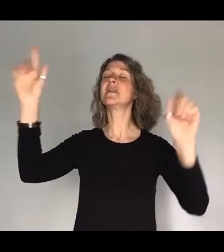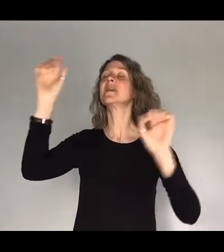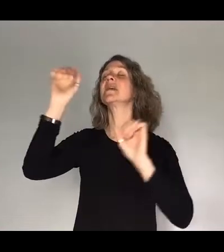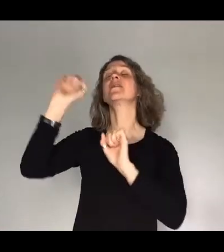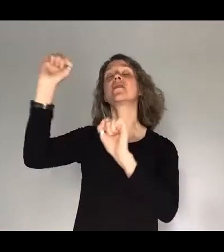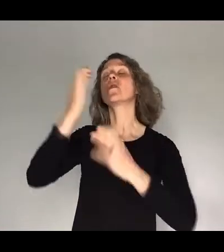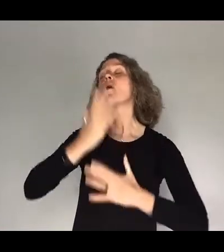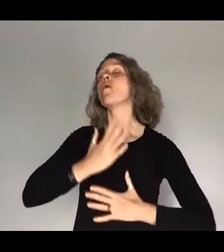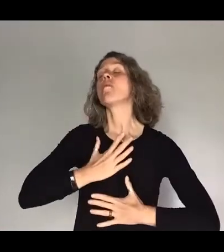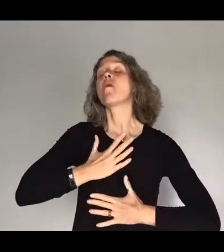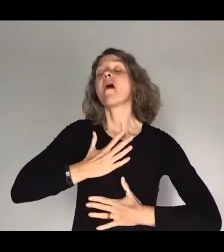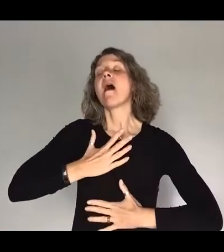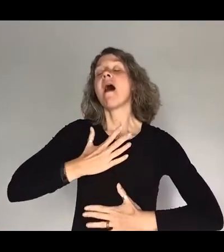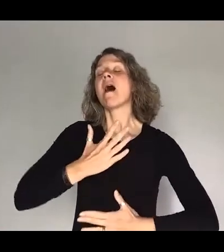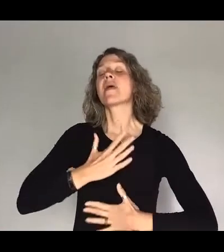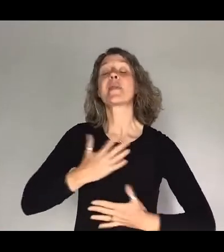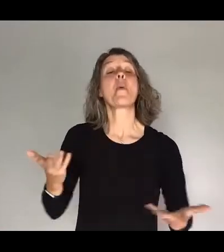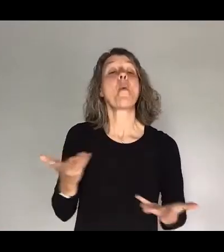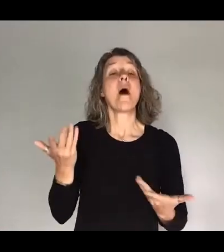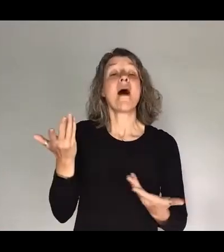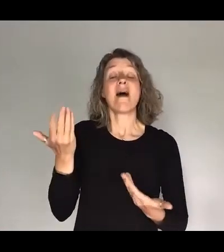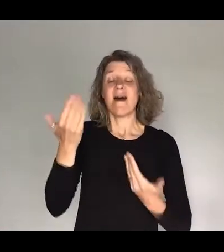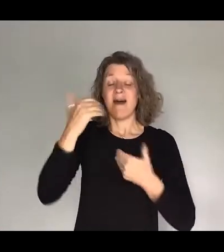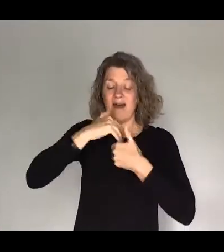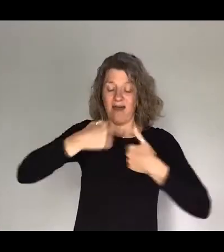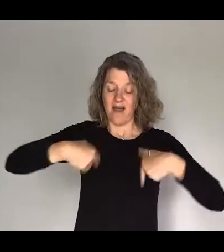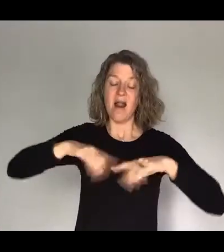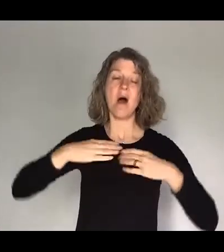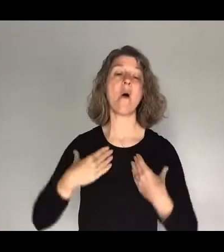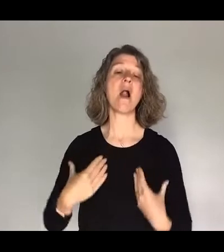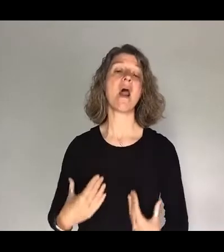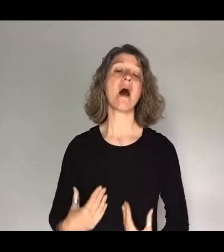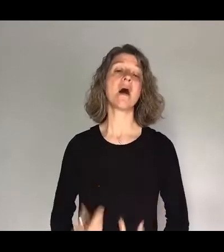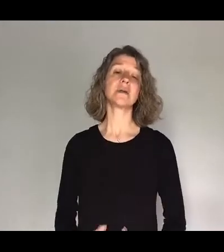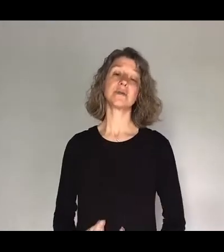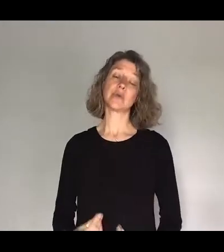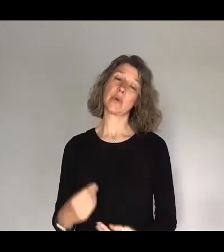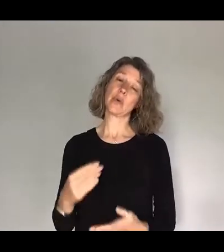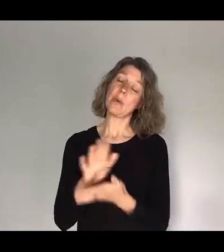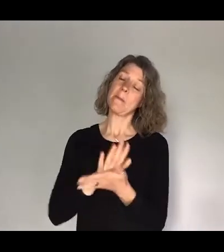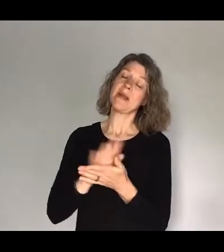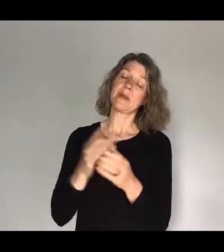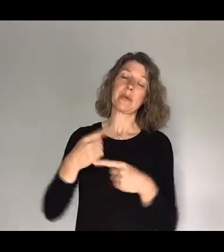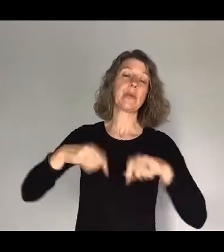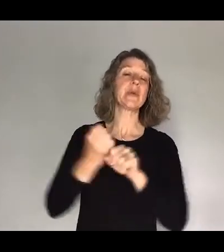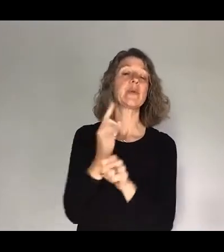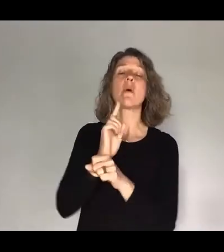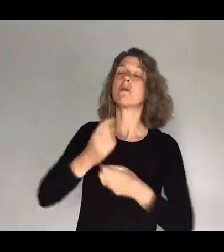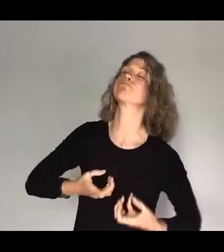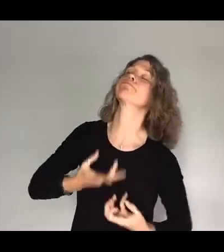it's your breath in our lungs, so we pour out our praise,